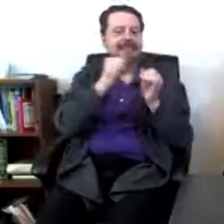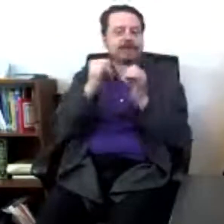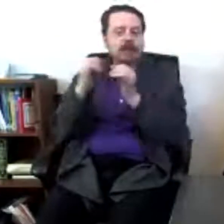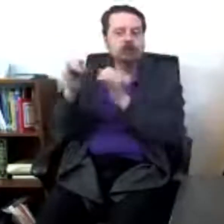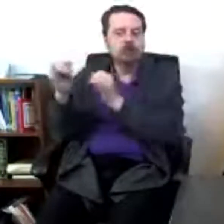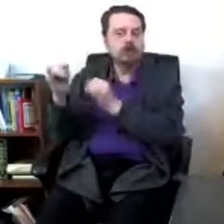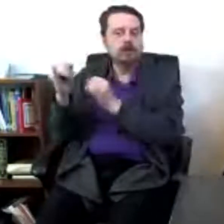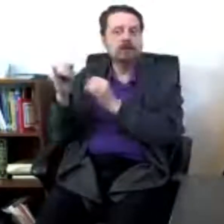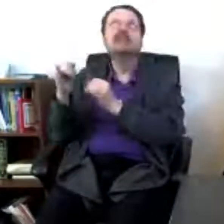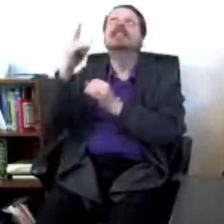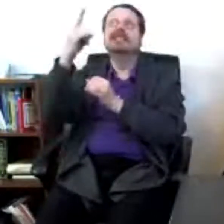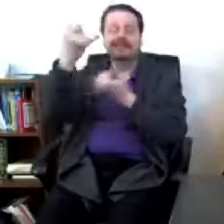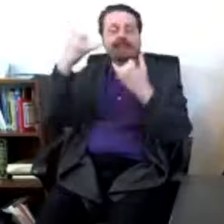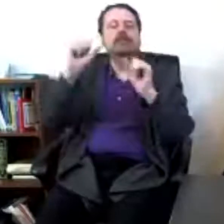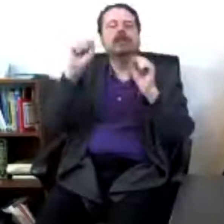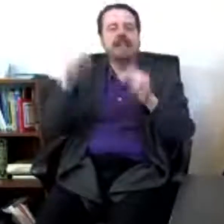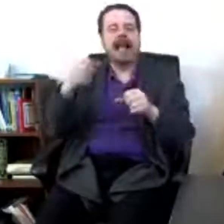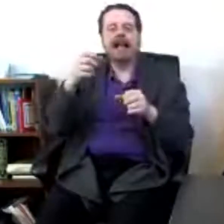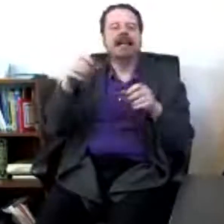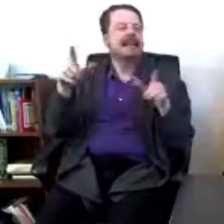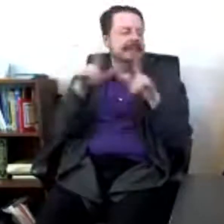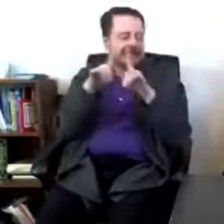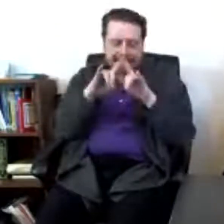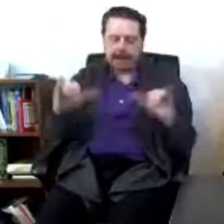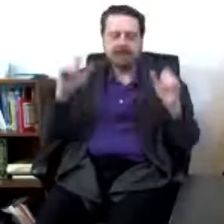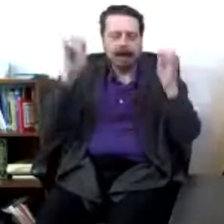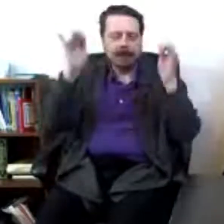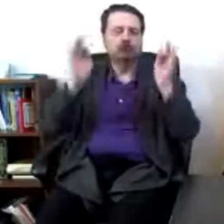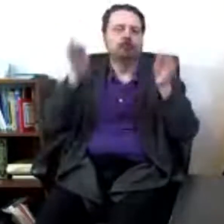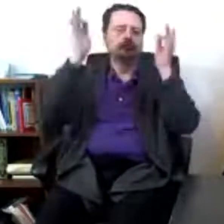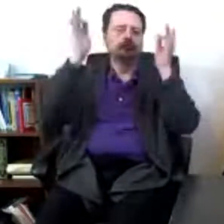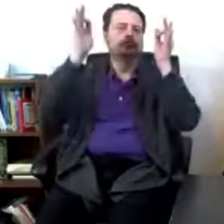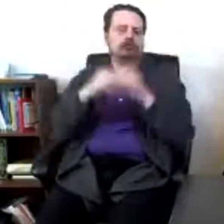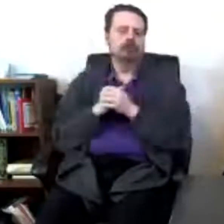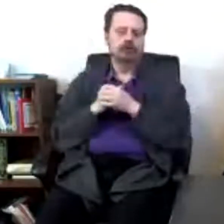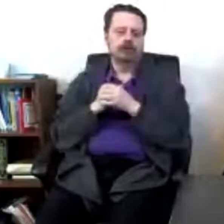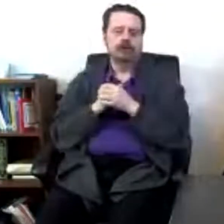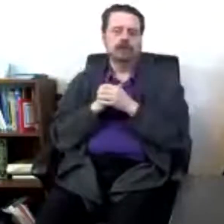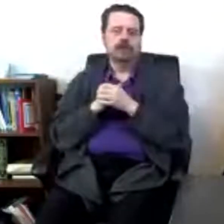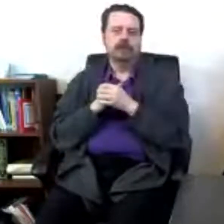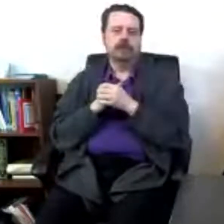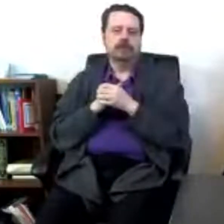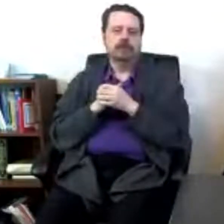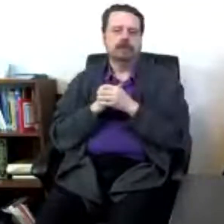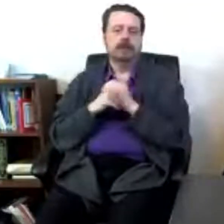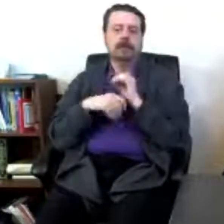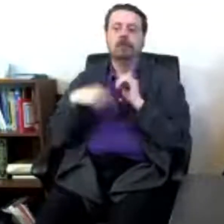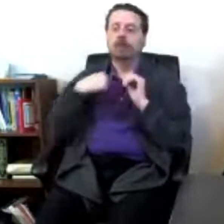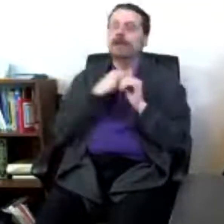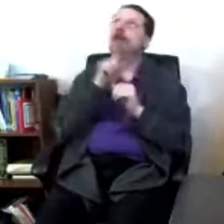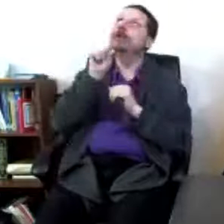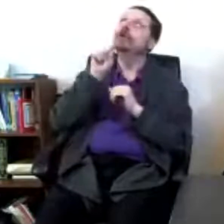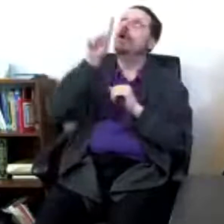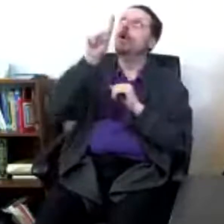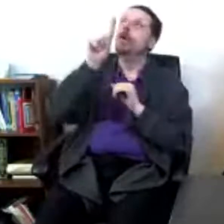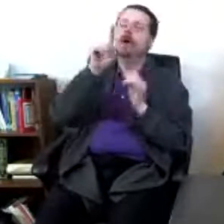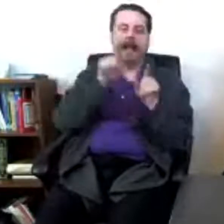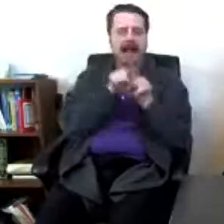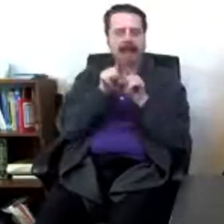tailored. He will judge everyone as an individual. We will go to Him as